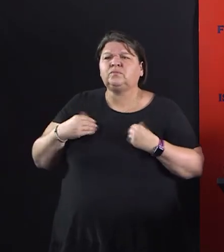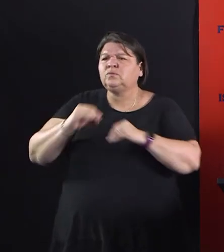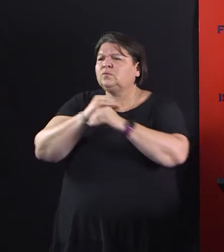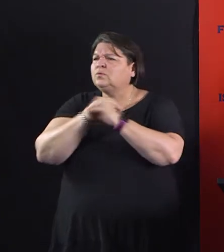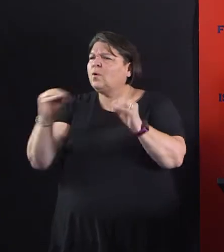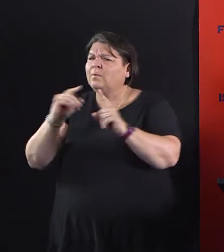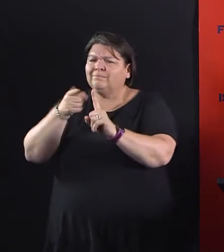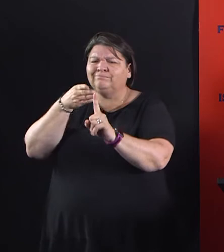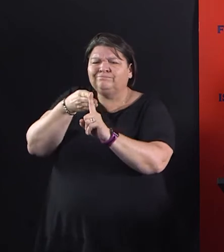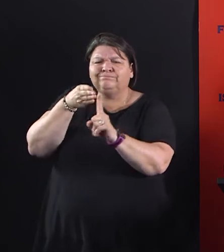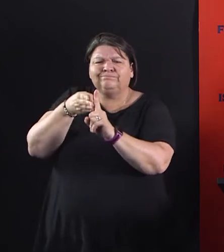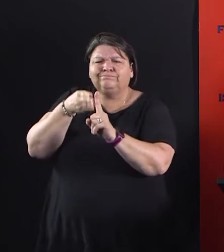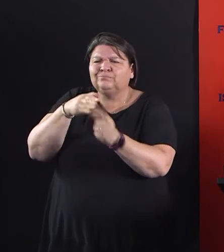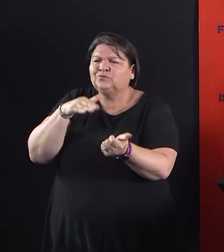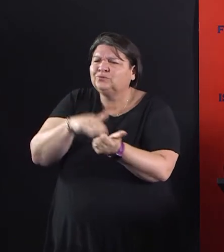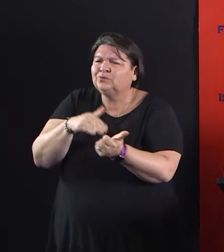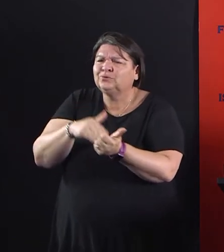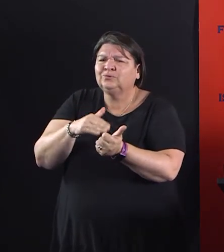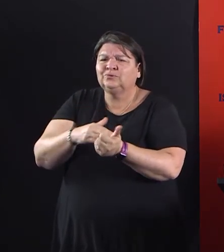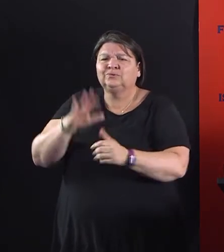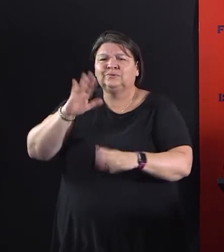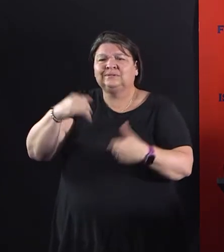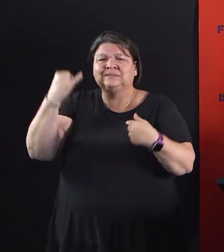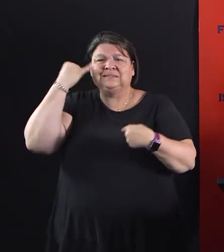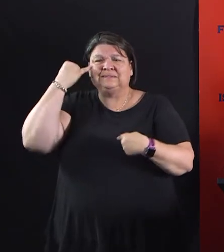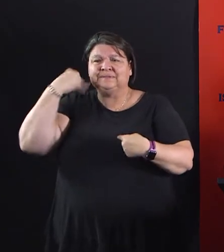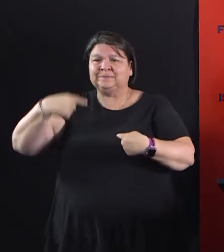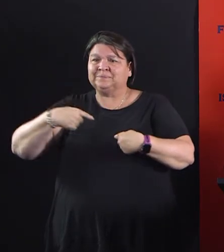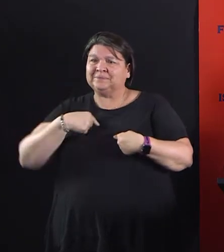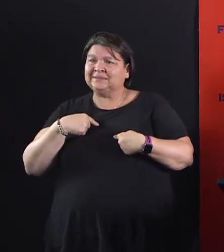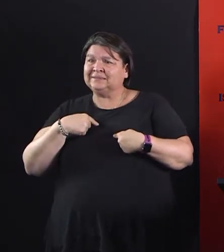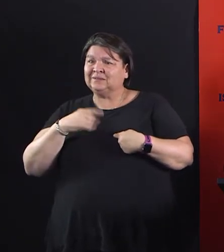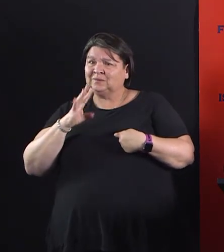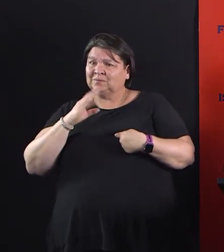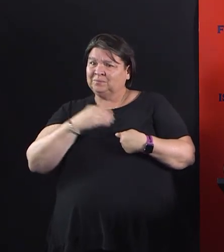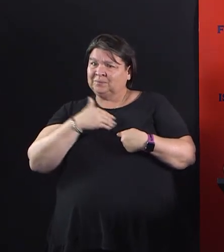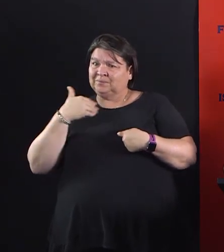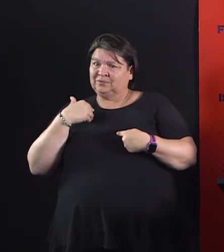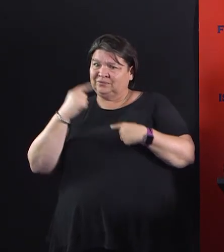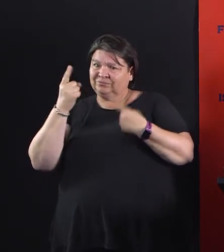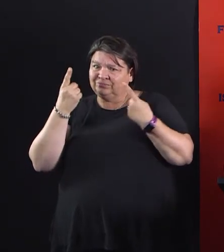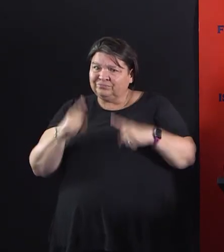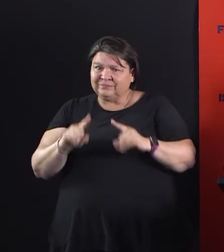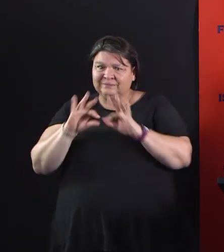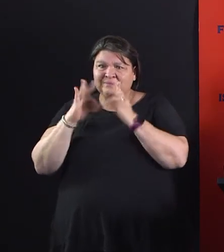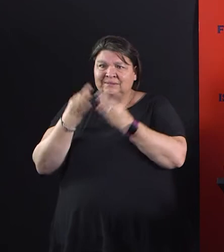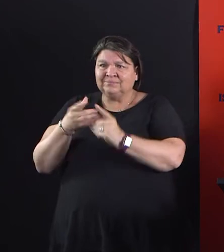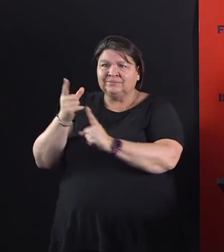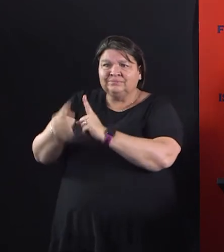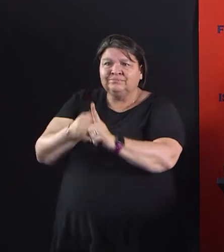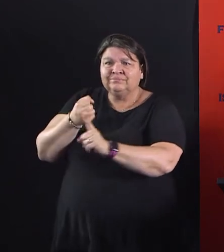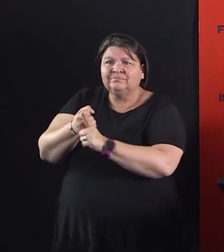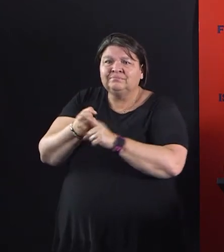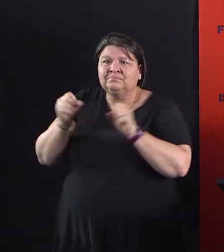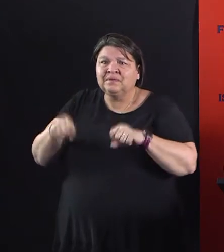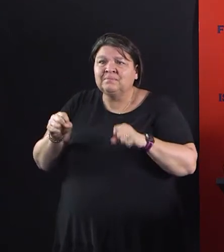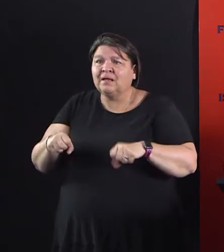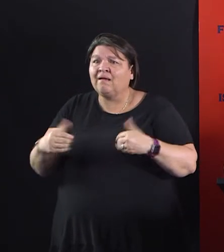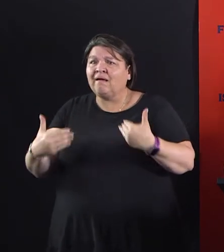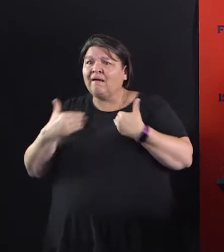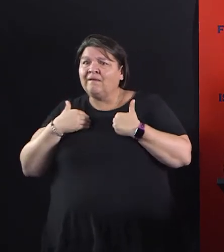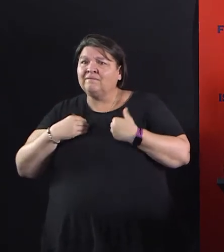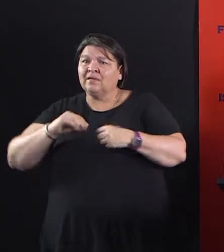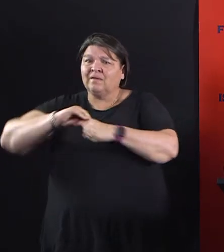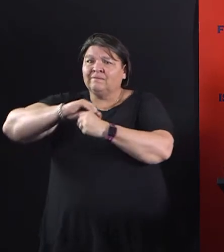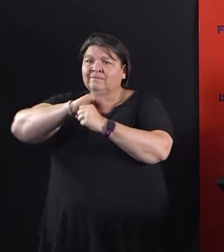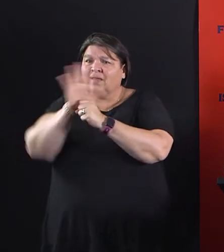if I or a person in my household become sick and start showing symptoms? So the first thing you want to do is call Tarrant County